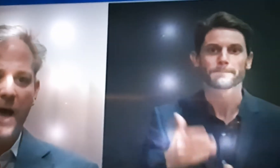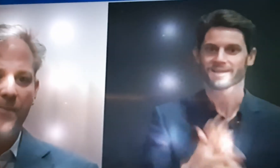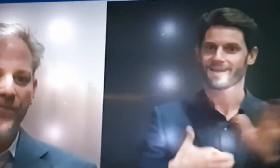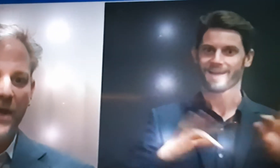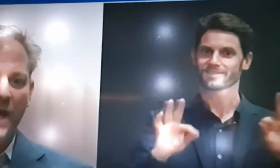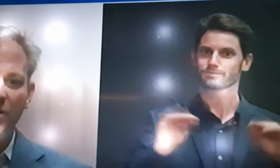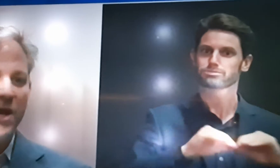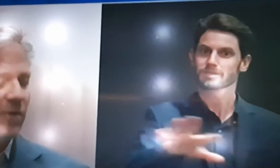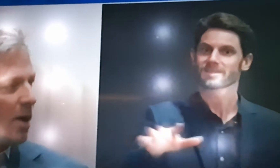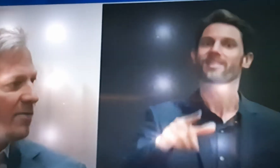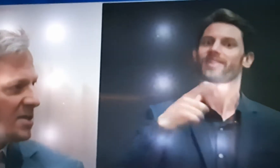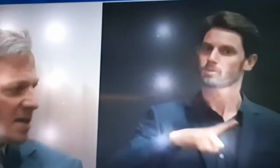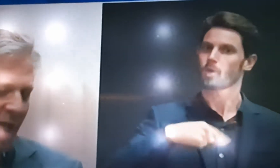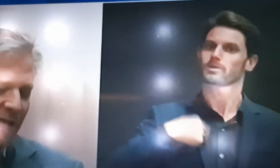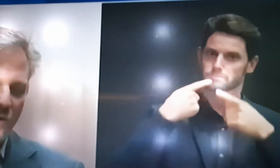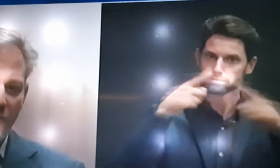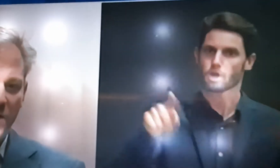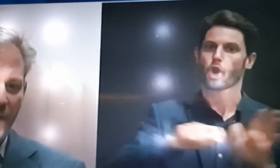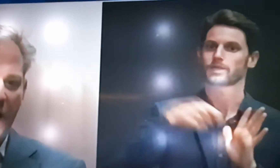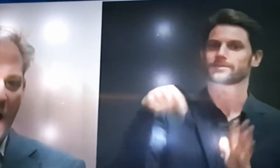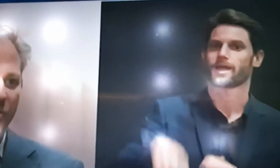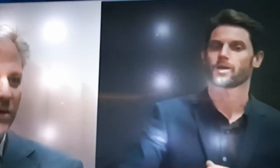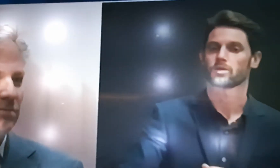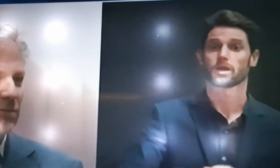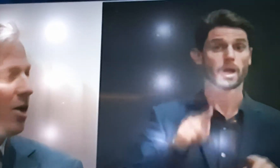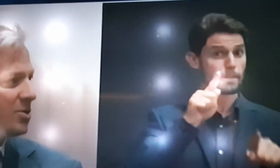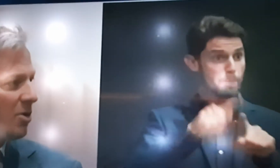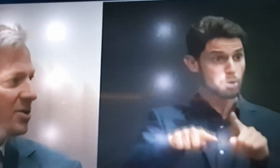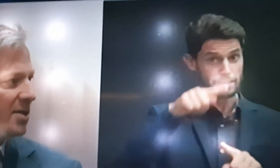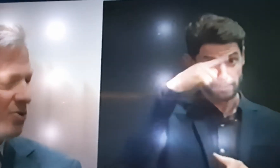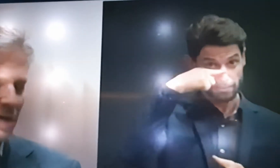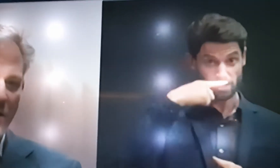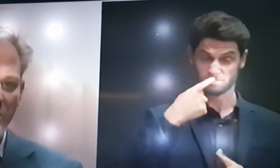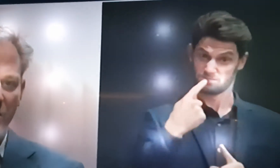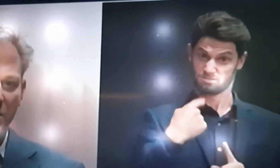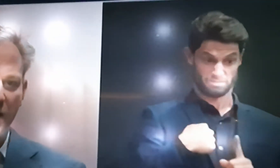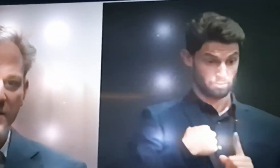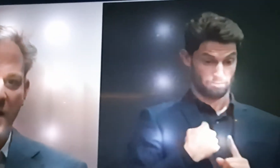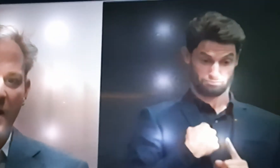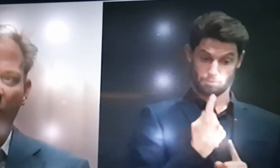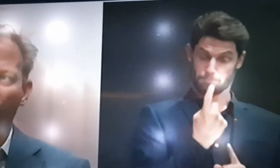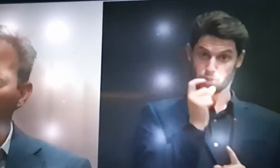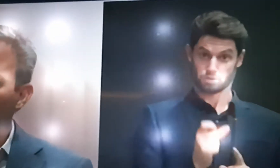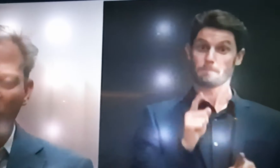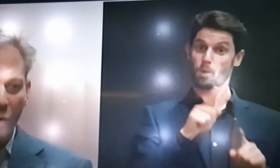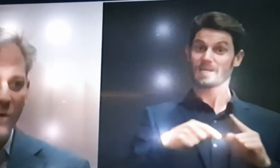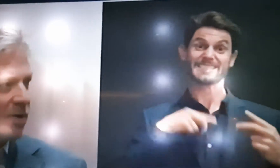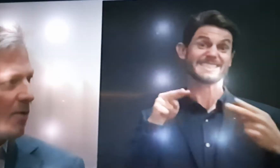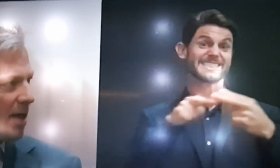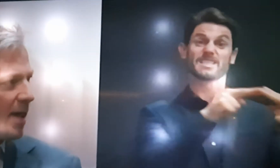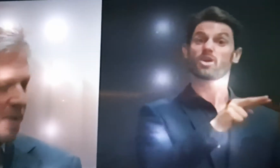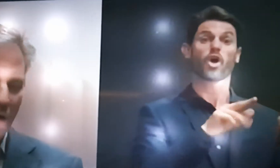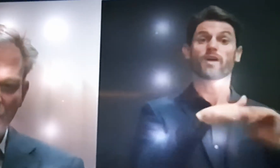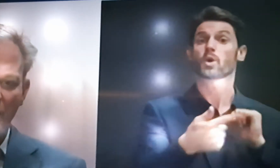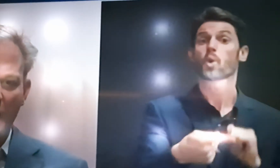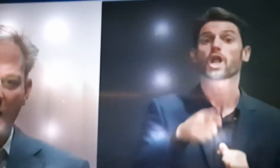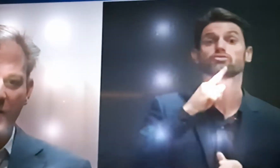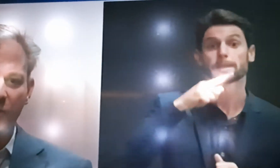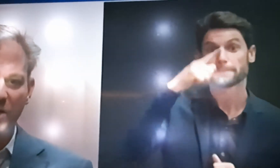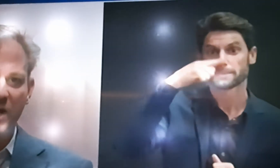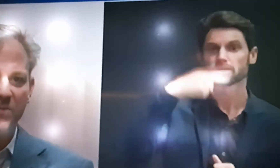Pre-lockdown, each and every one of us has on average about 100 close contacts, unique close contacts. When we're all moving around that